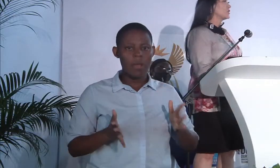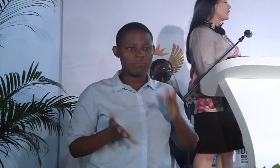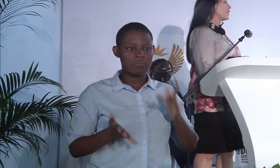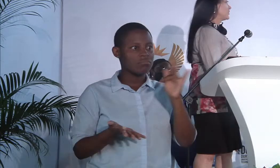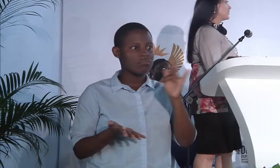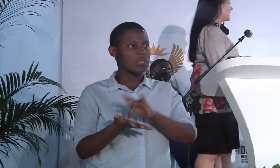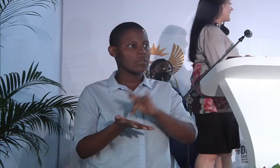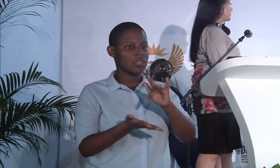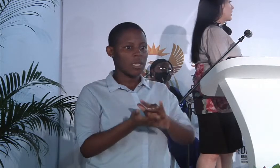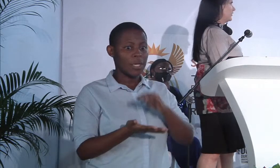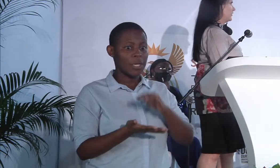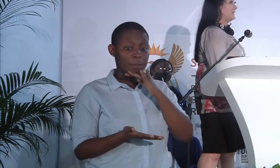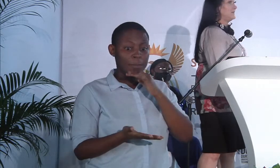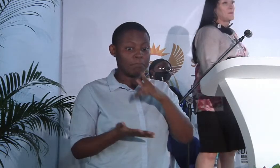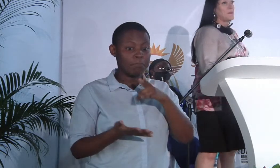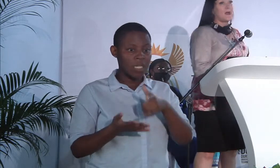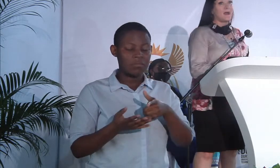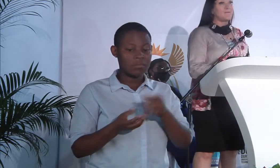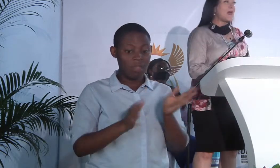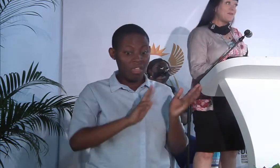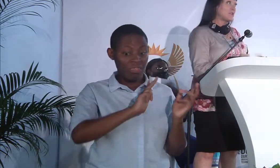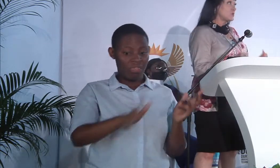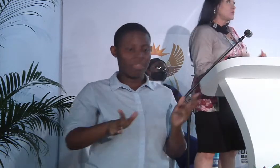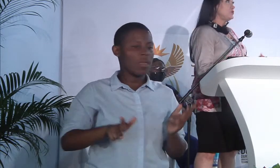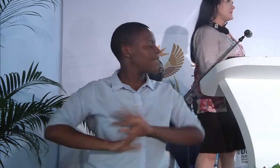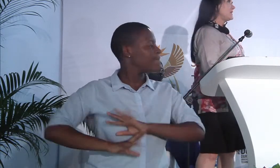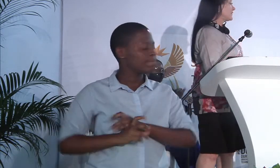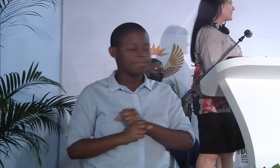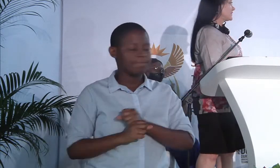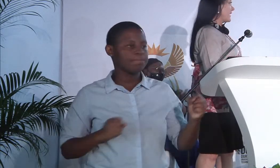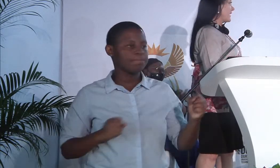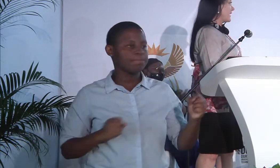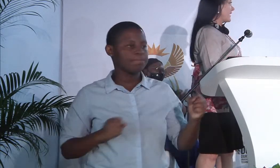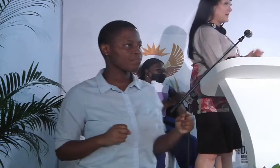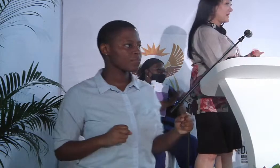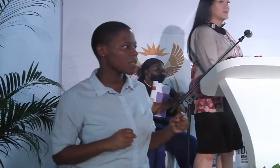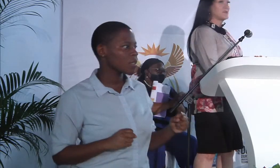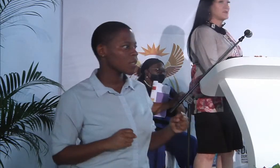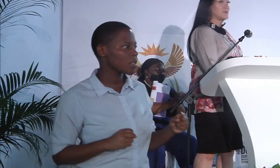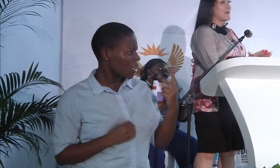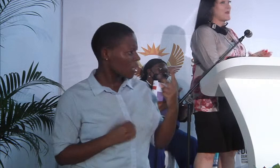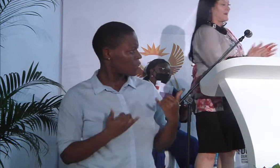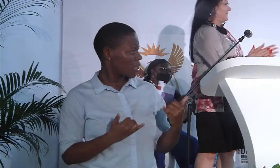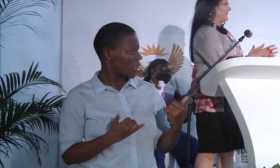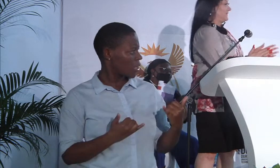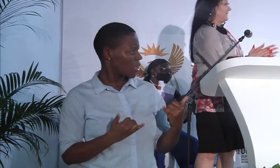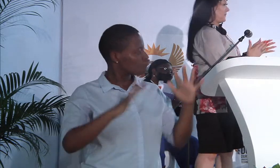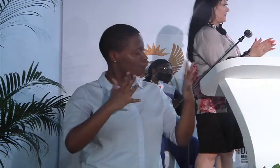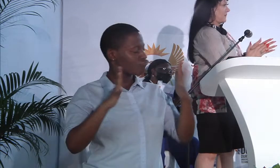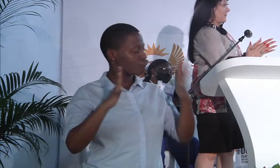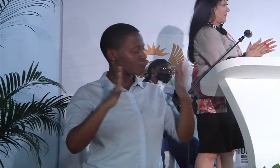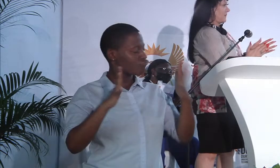not going to let it go. And that's what you see here today. I mean, it is just amazing.